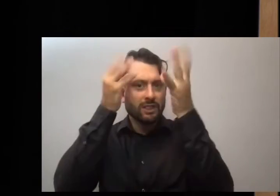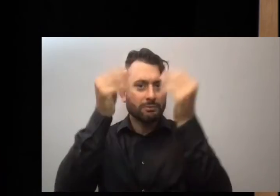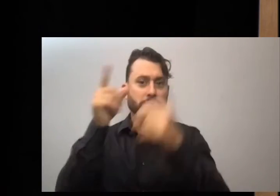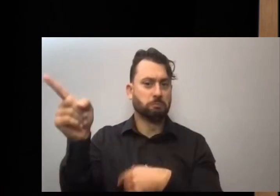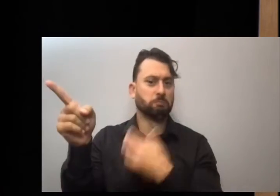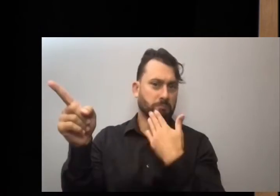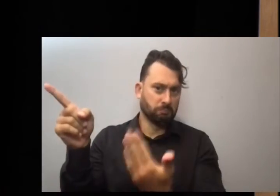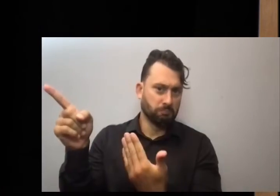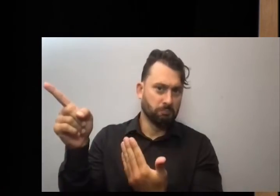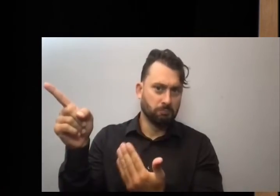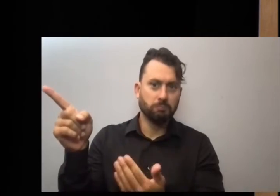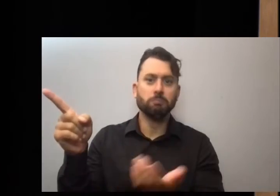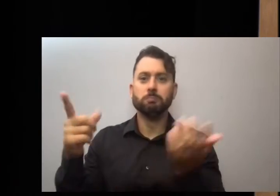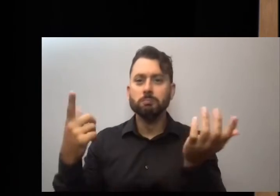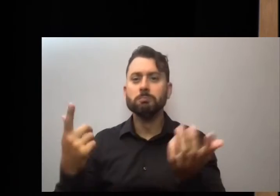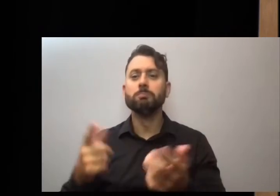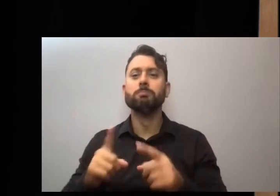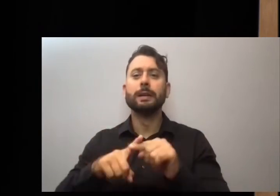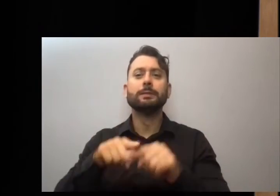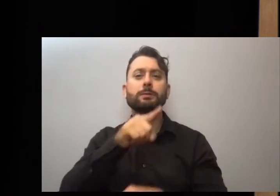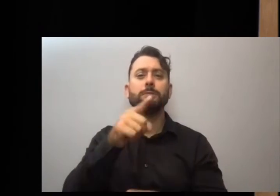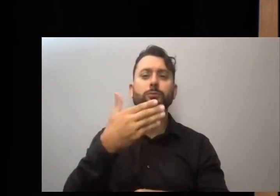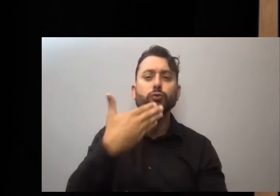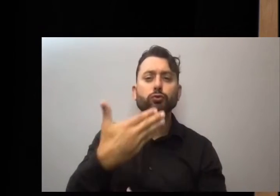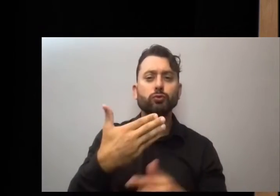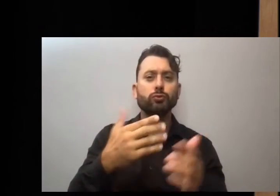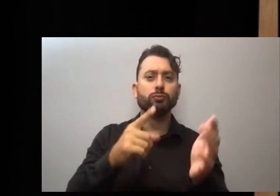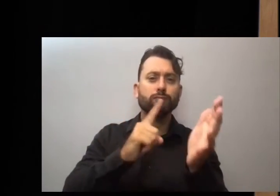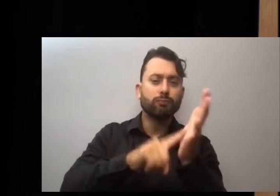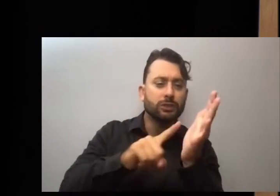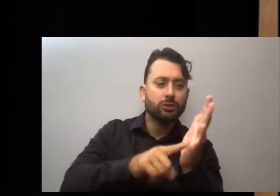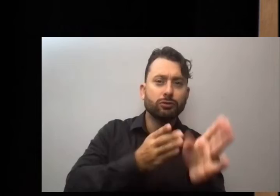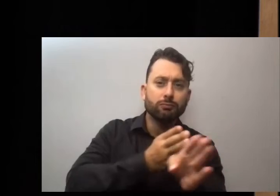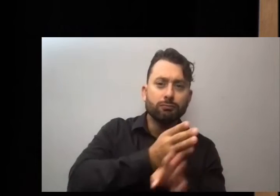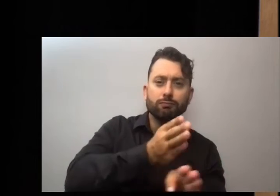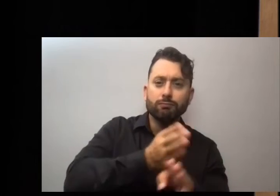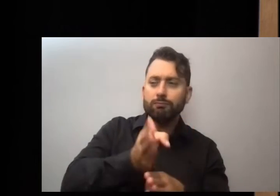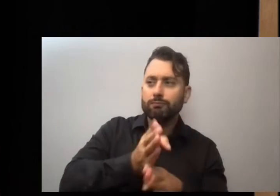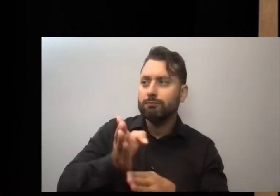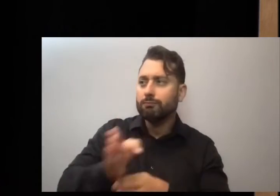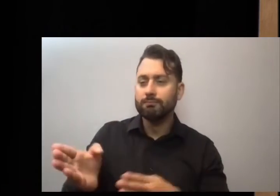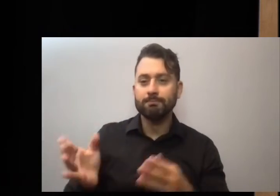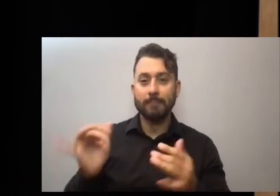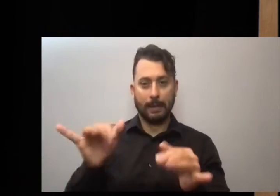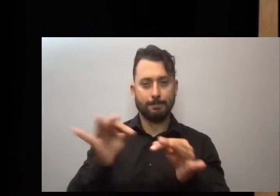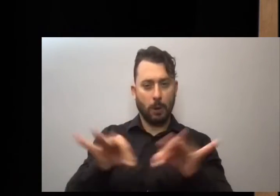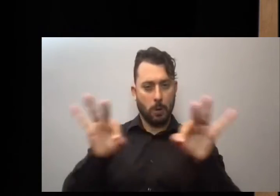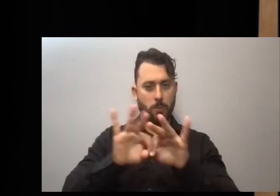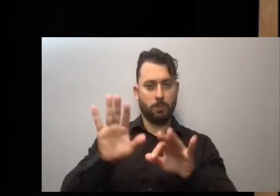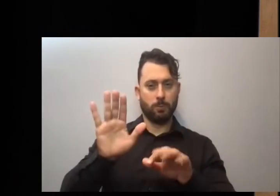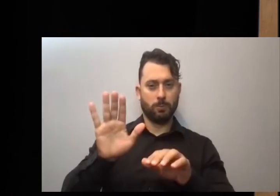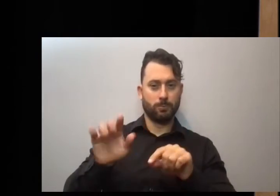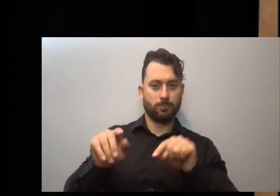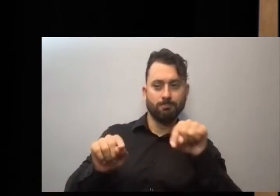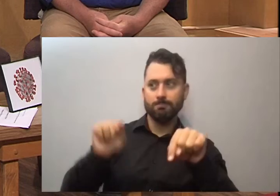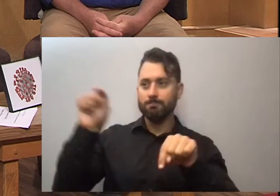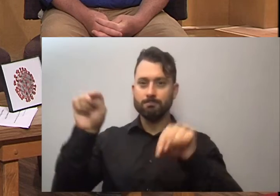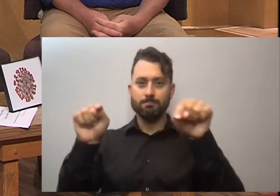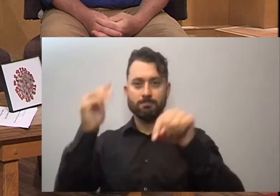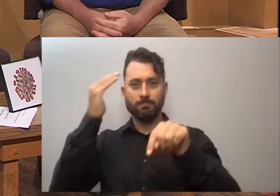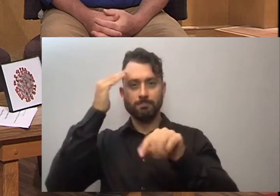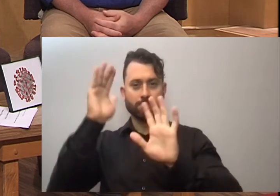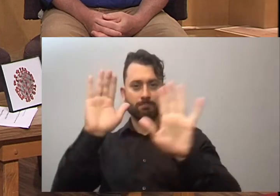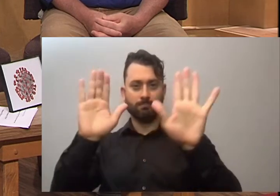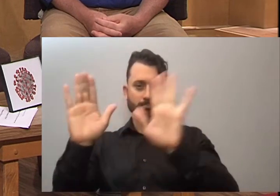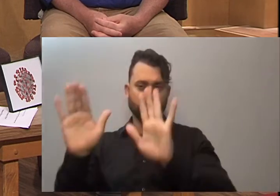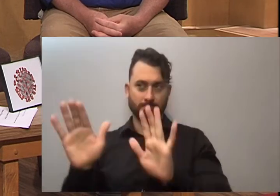types of diseases. They have a lot of really great information on their sites as well. I would recommend those too.